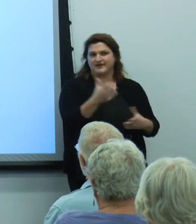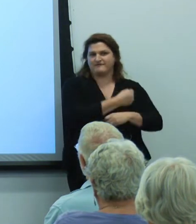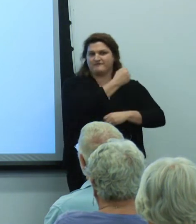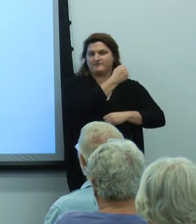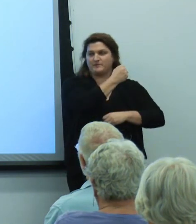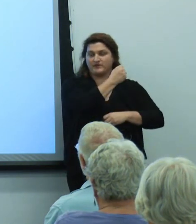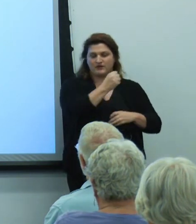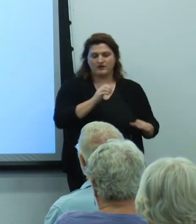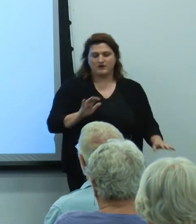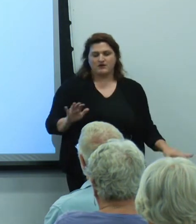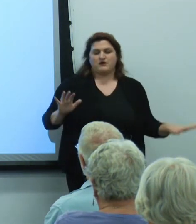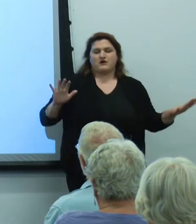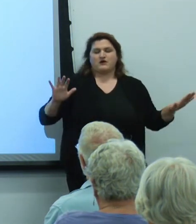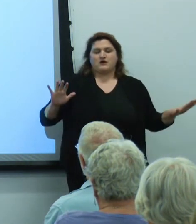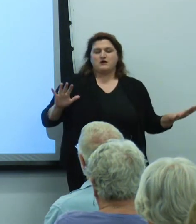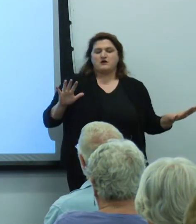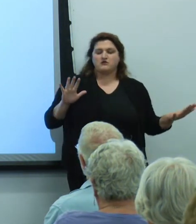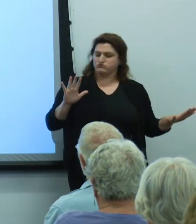So this is